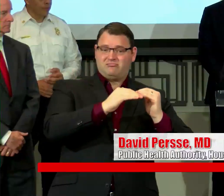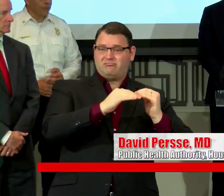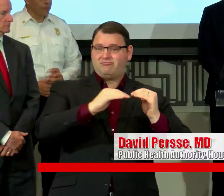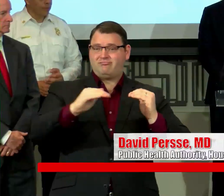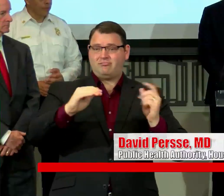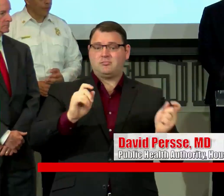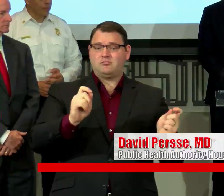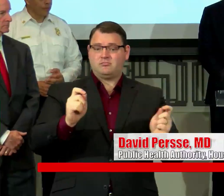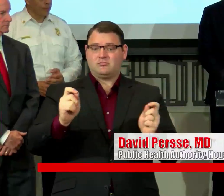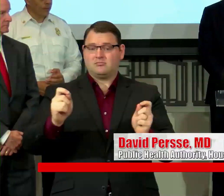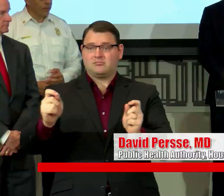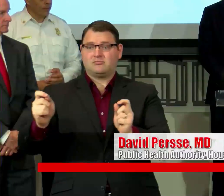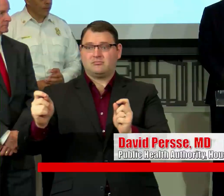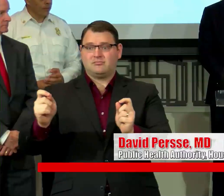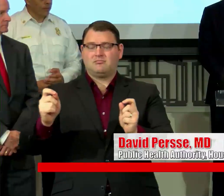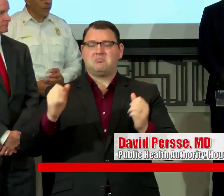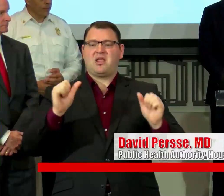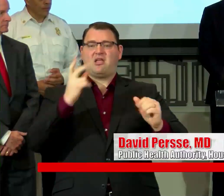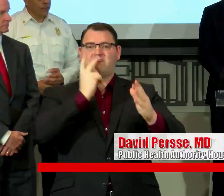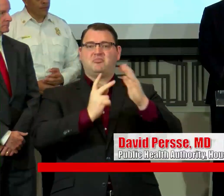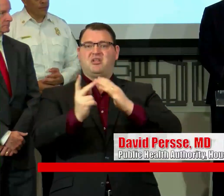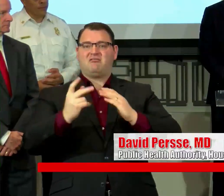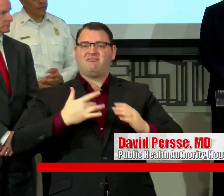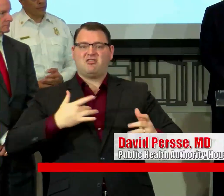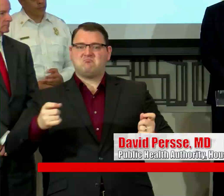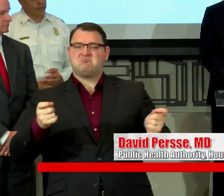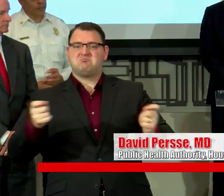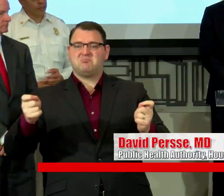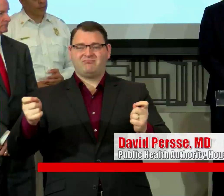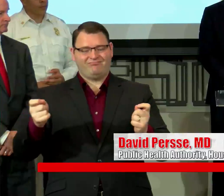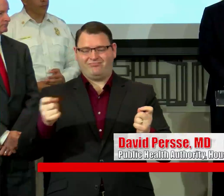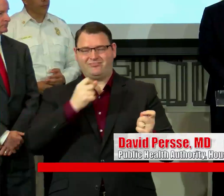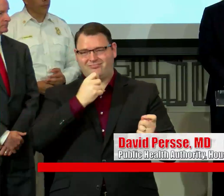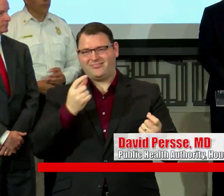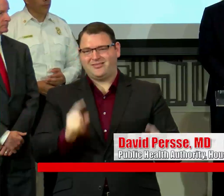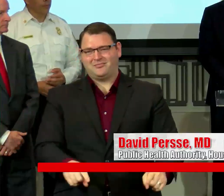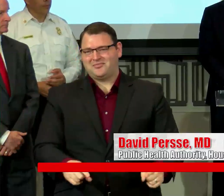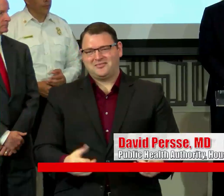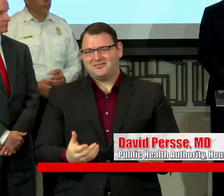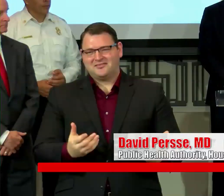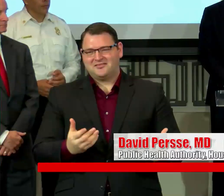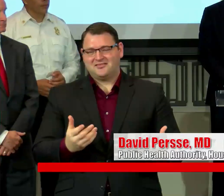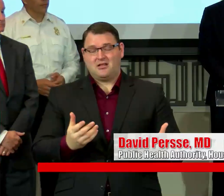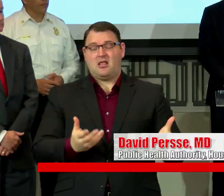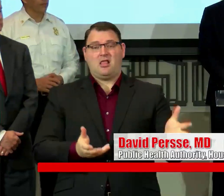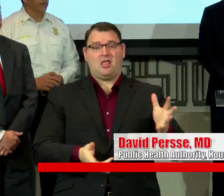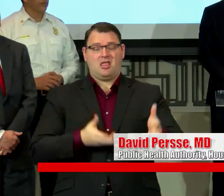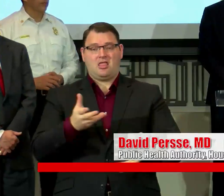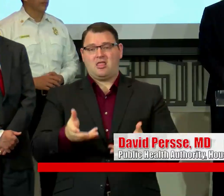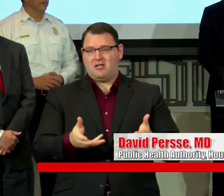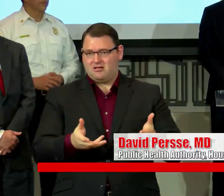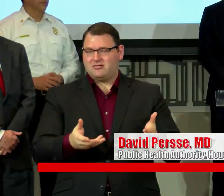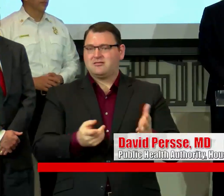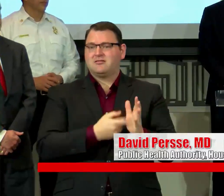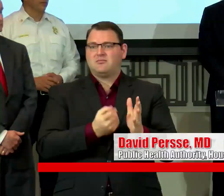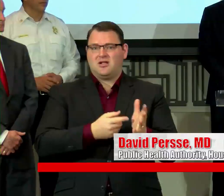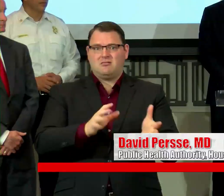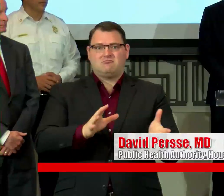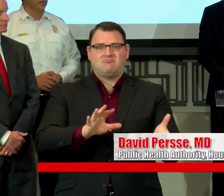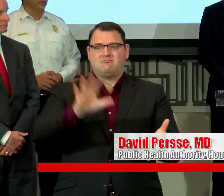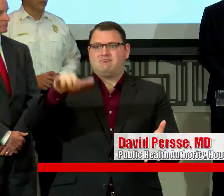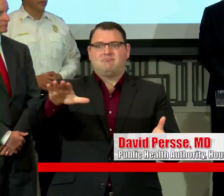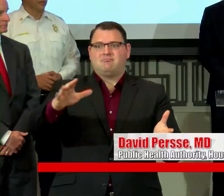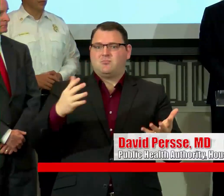and that's not going to happen, unfortunately, because, as you pointed out, so some of the commercial labs, the federal government, for example, with the testing sites, has engaged